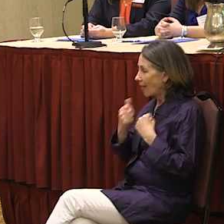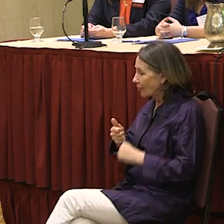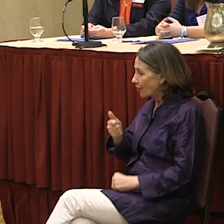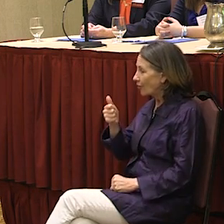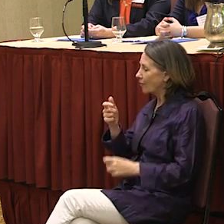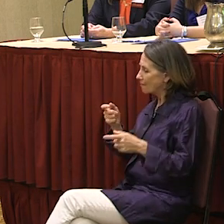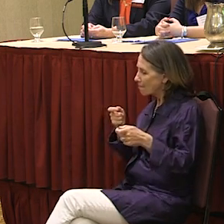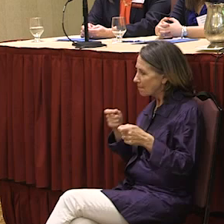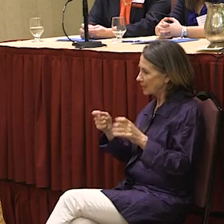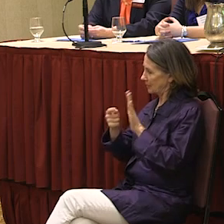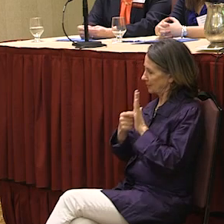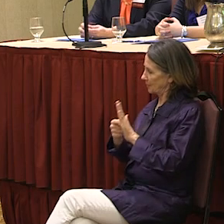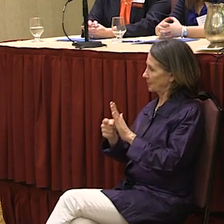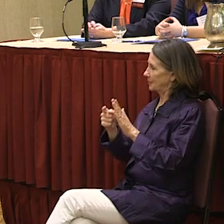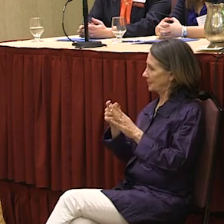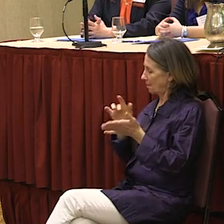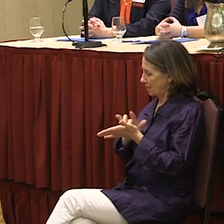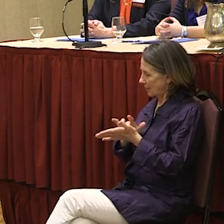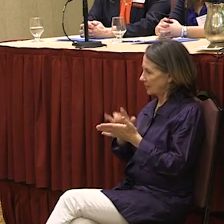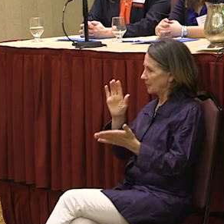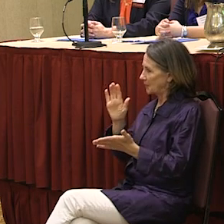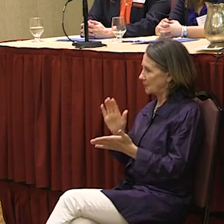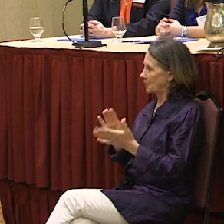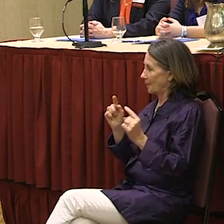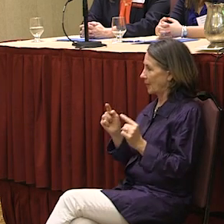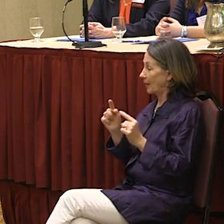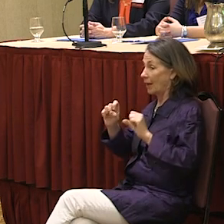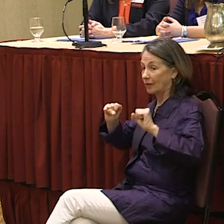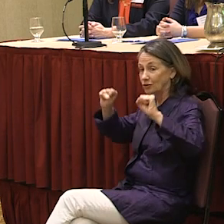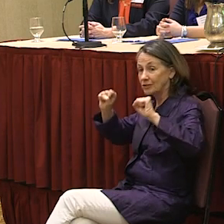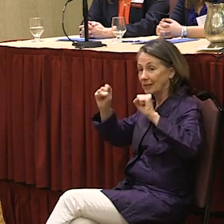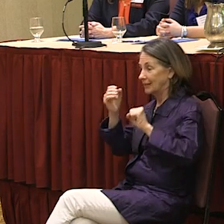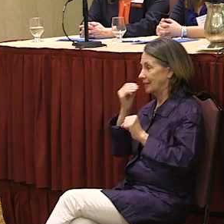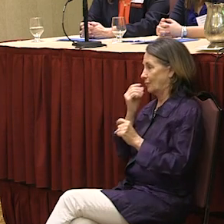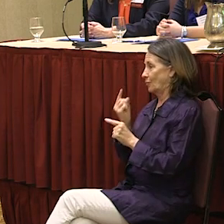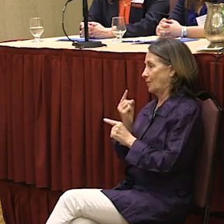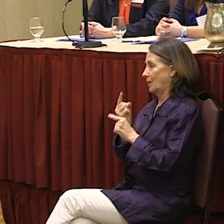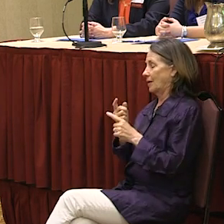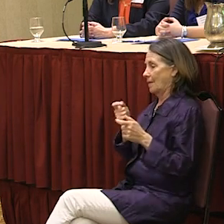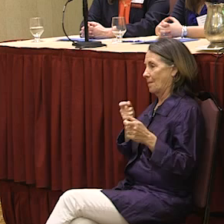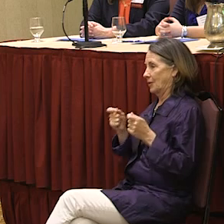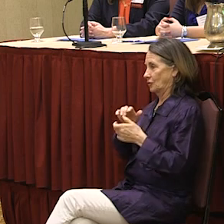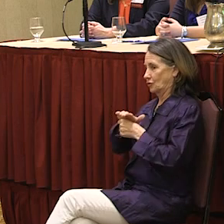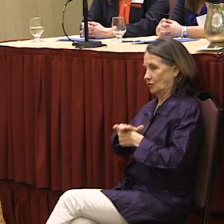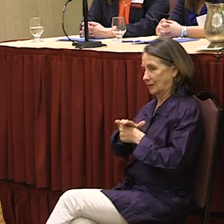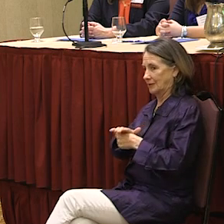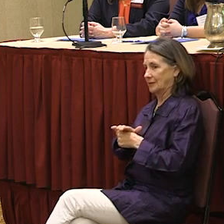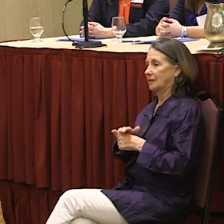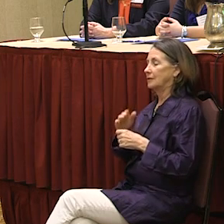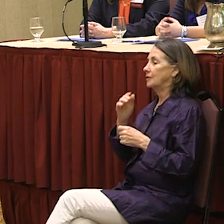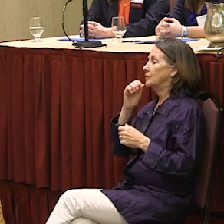to manage their symptoms and medications, alleviate pain, exercise and eat properly, manage stress, solve